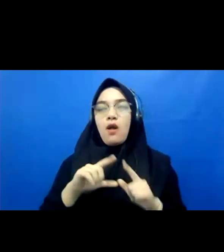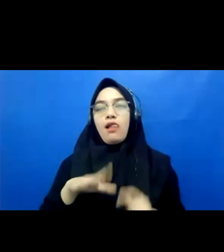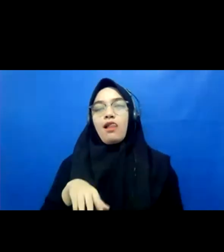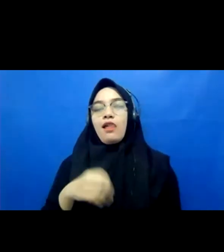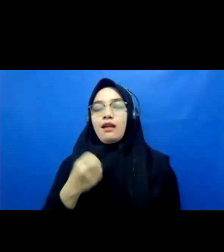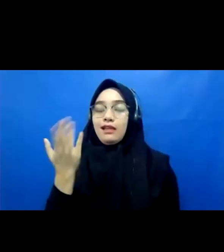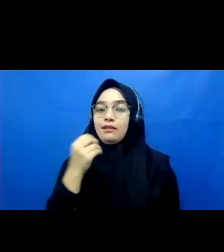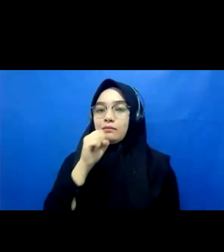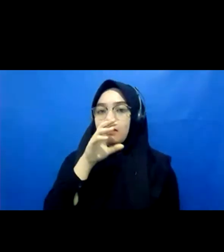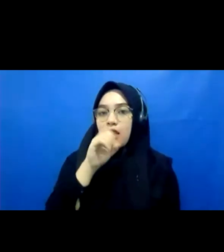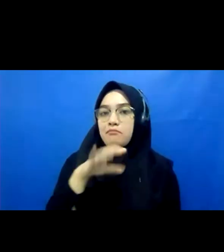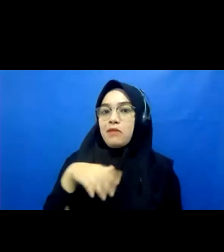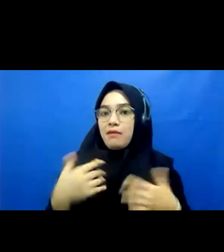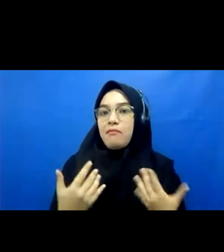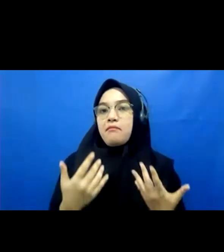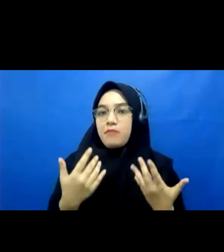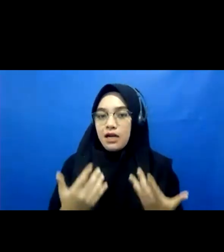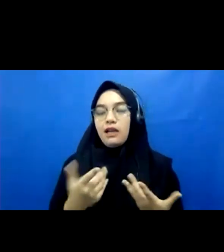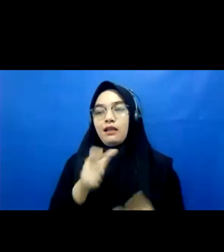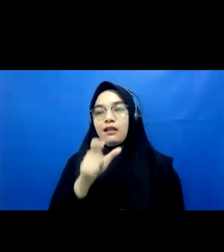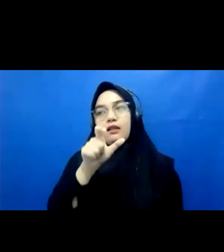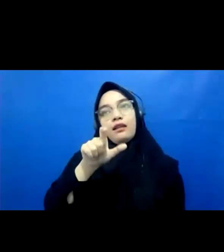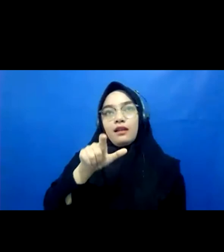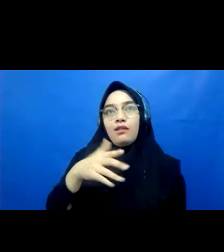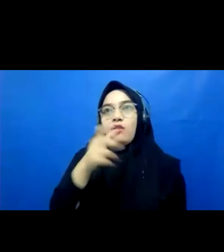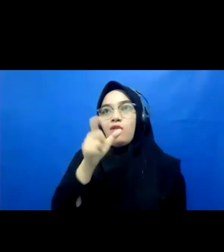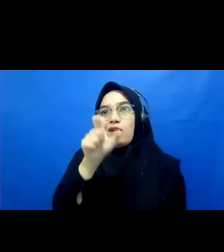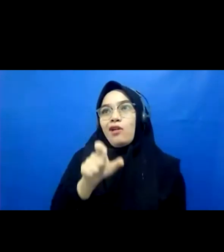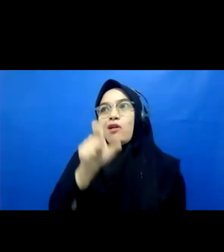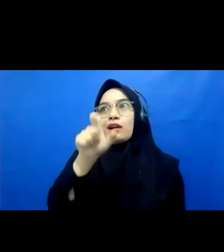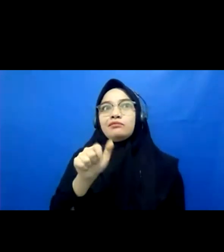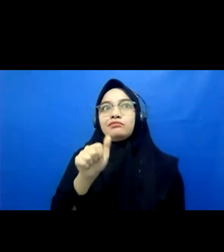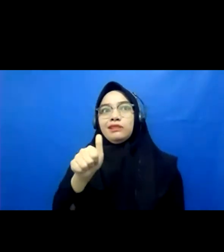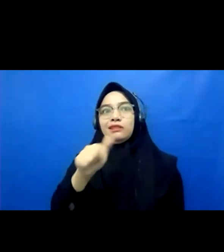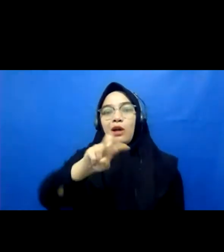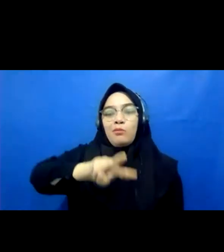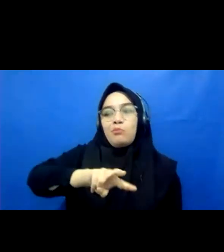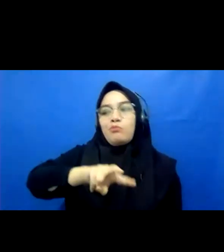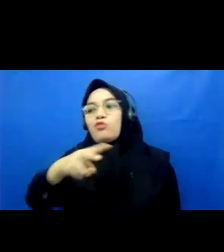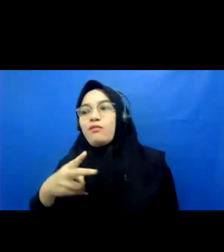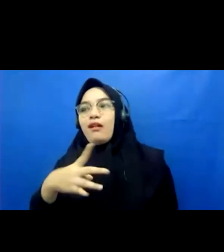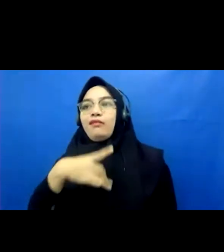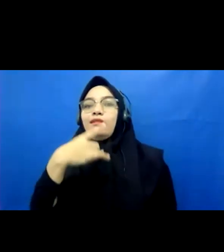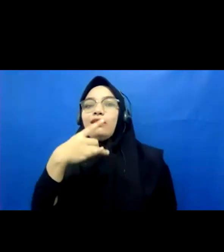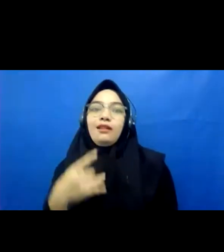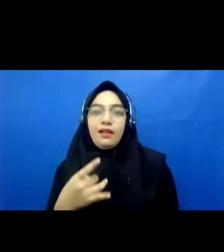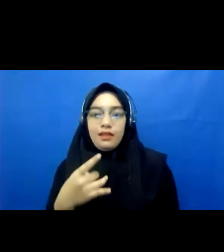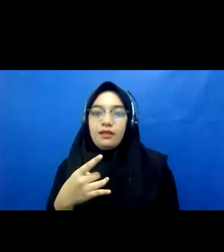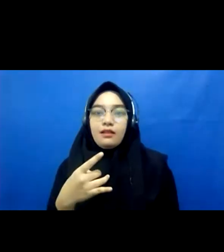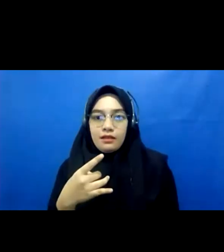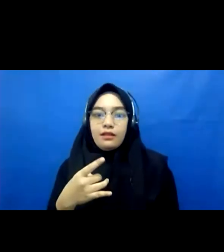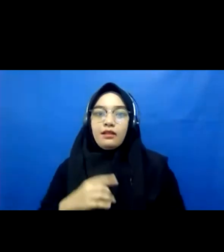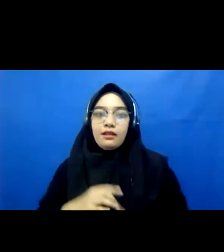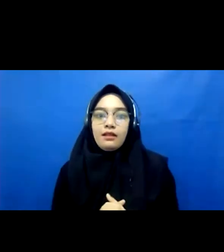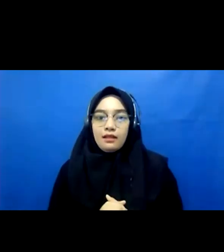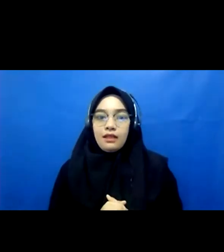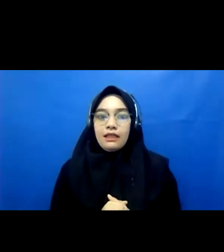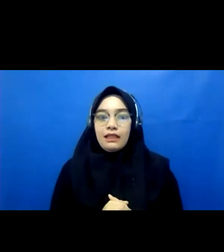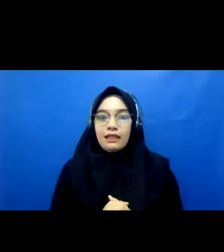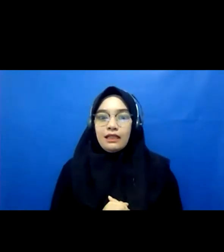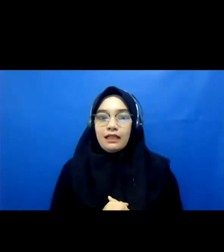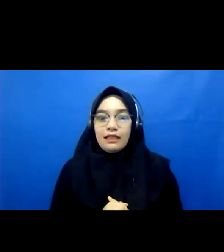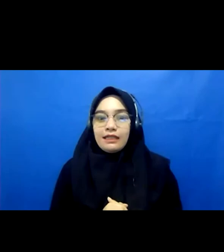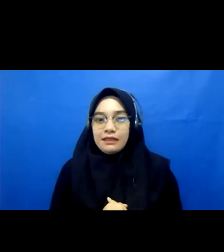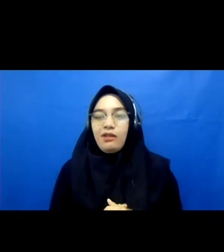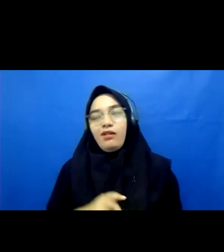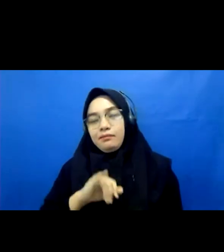quickly if something's not working. So that's probably my big takeaway. Thank you.